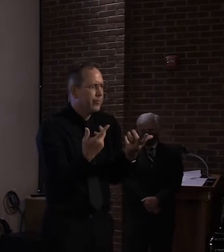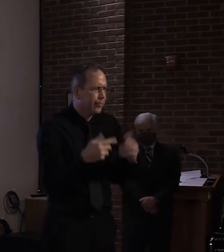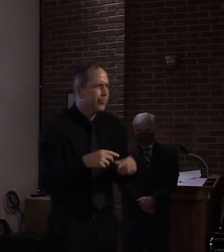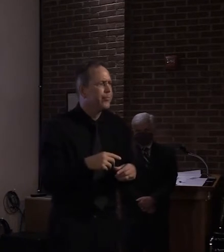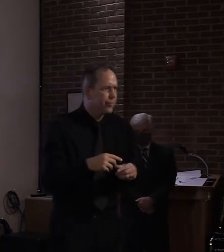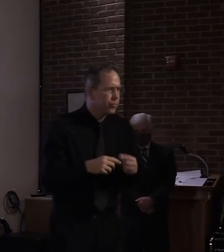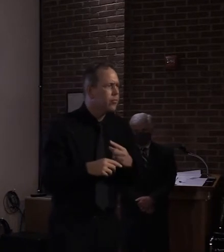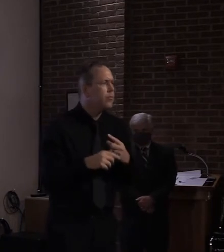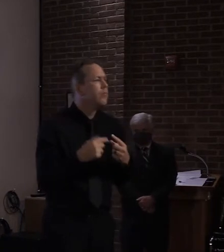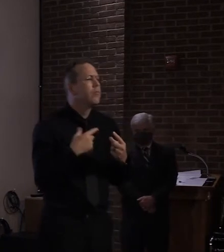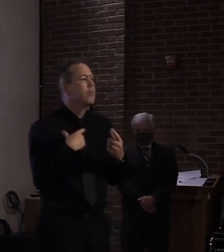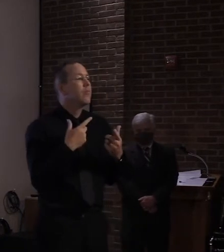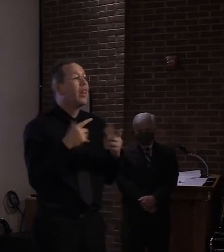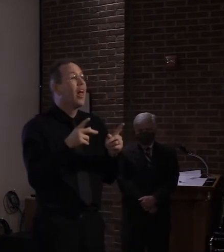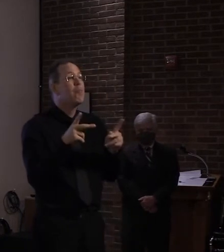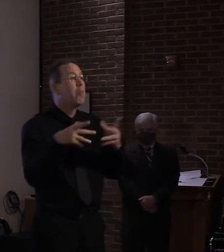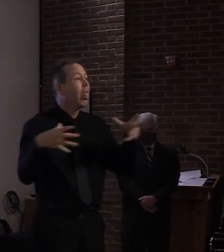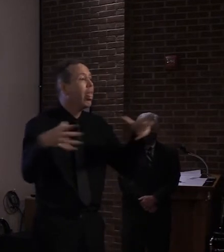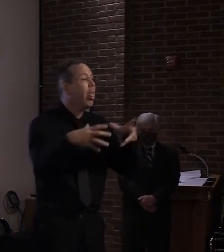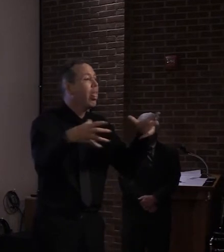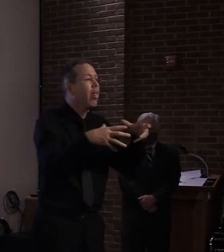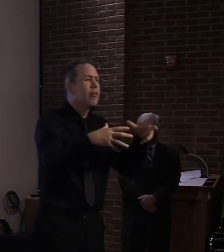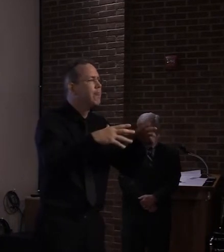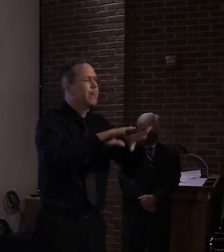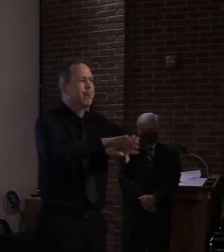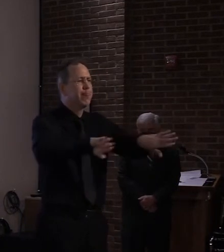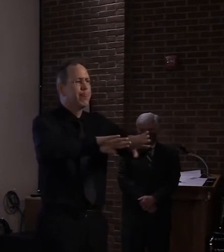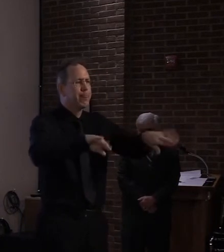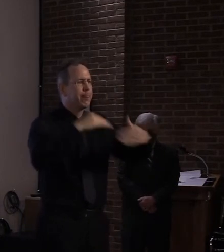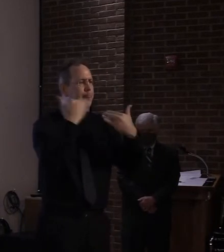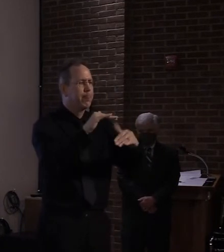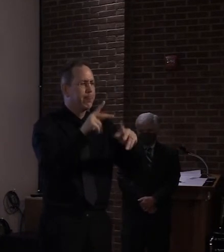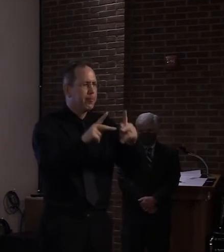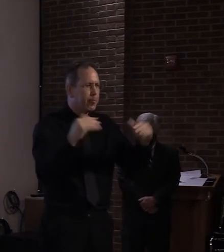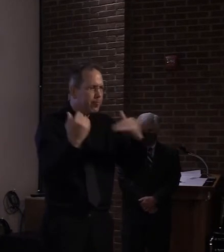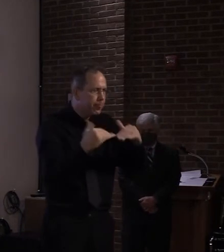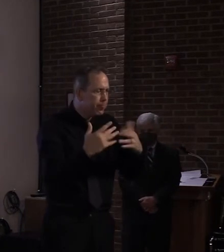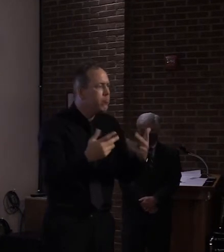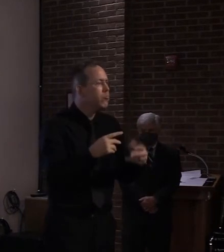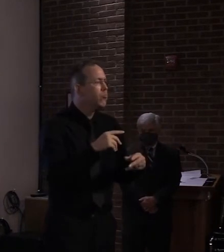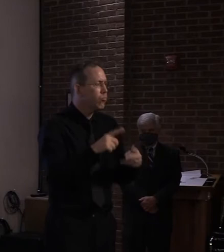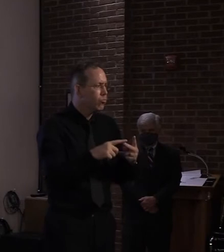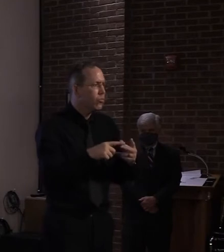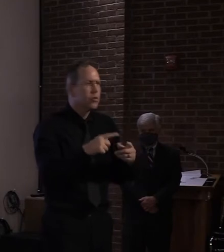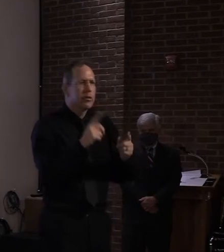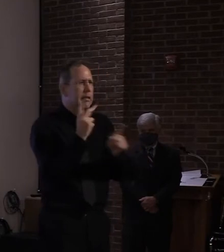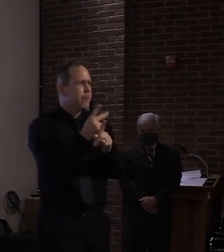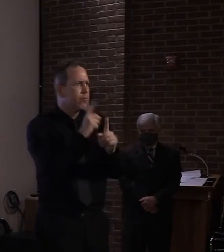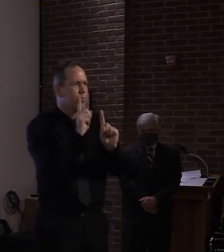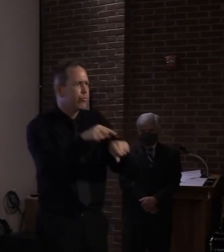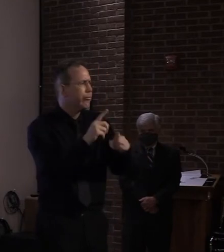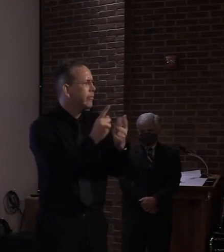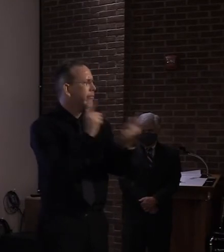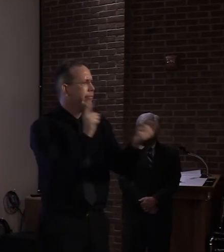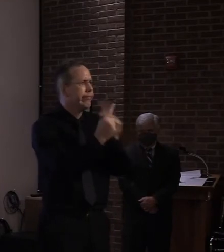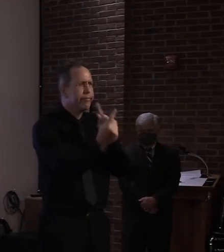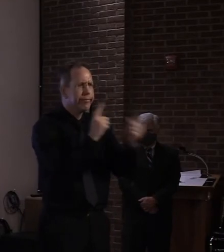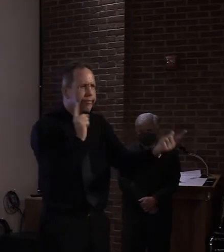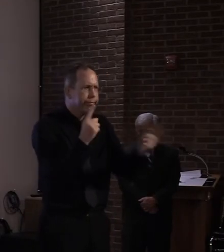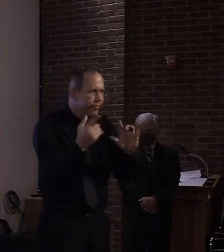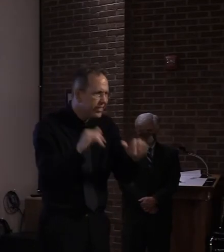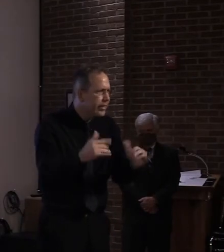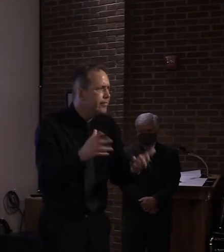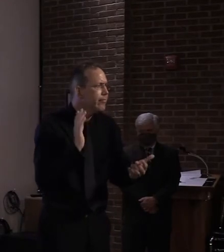gathering sizes dramatically, which included social distancing, of course, which included